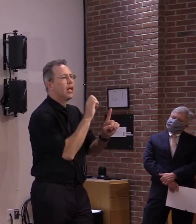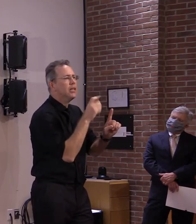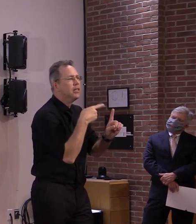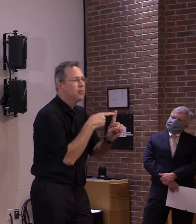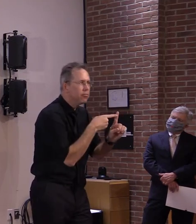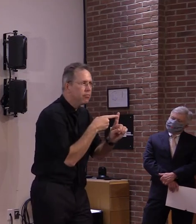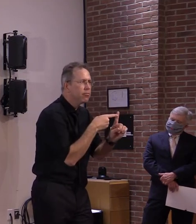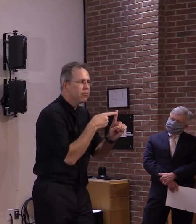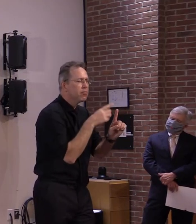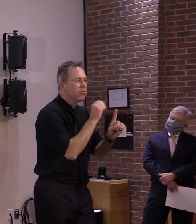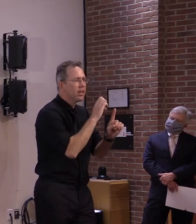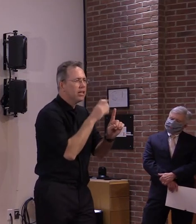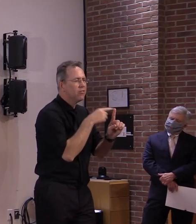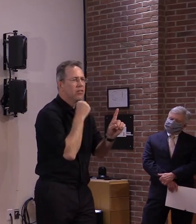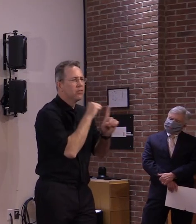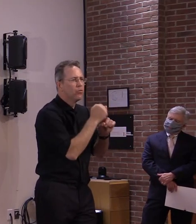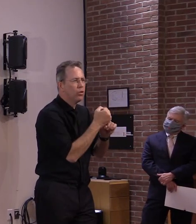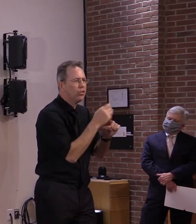way.